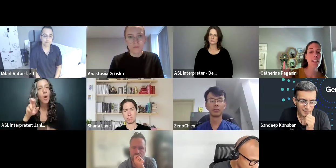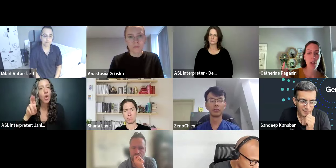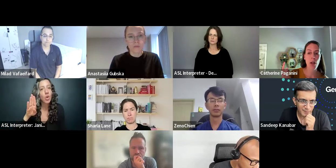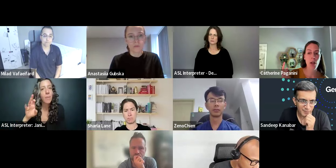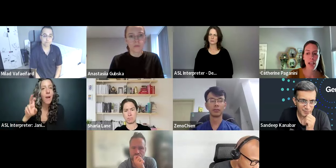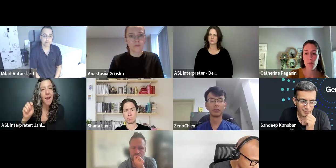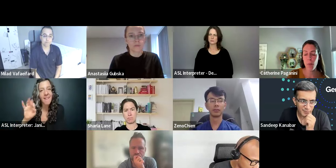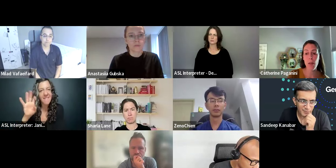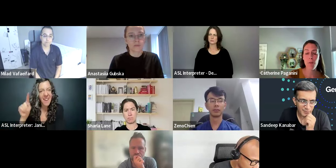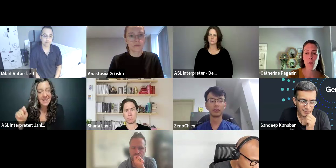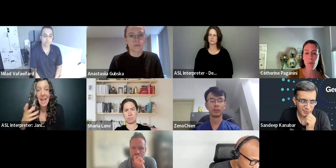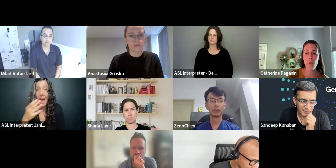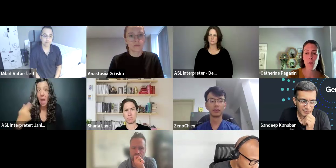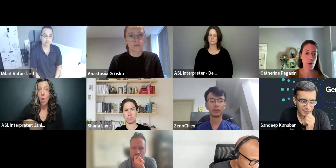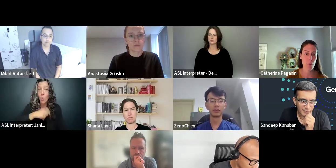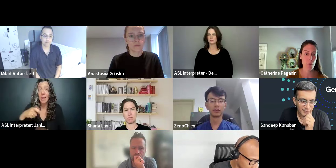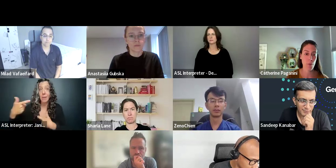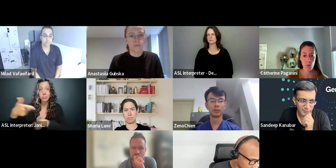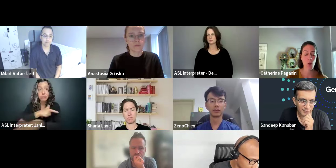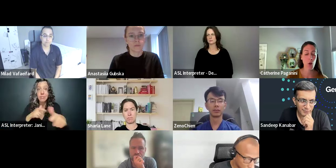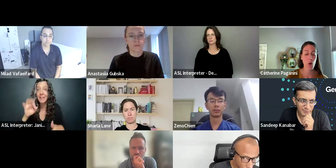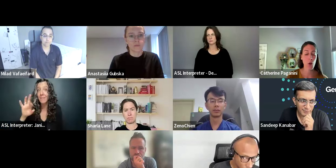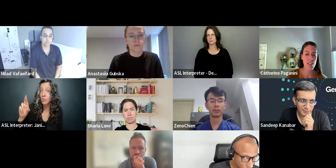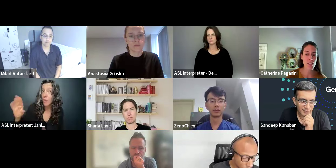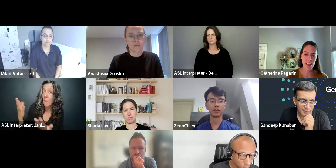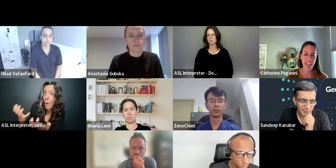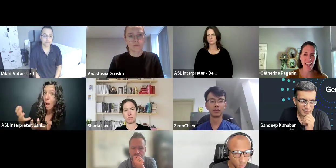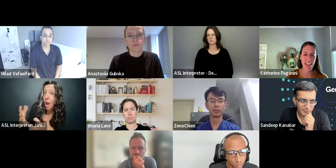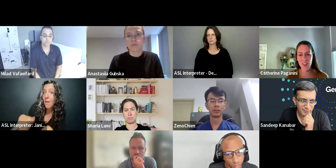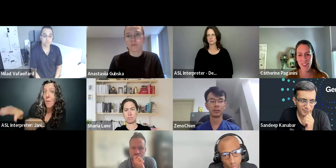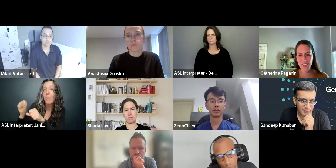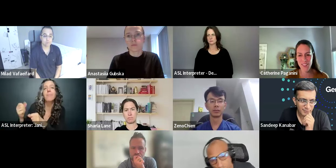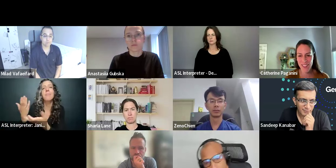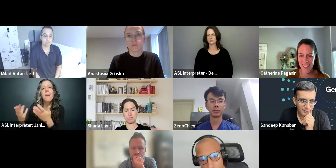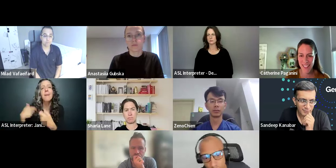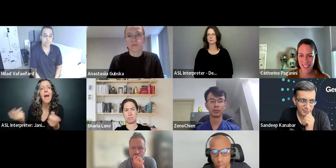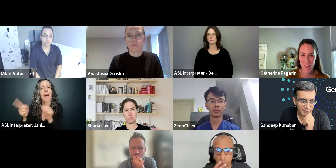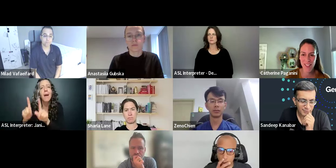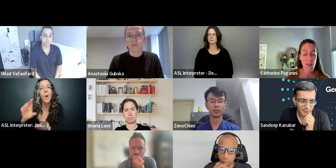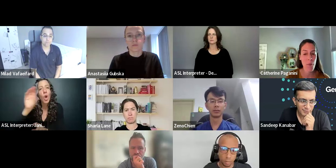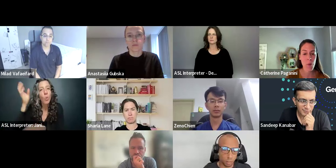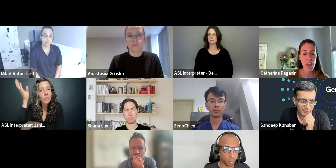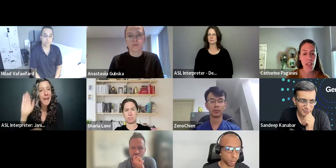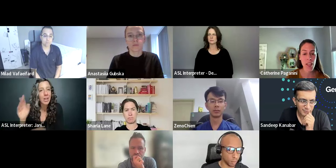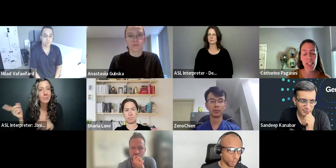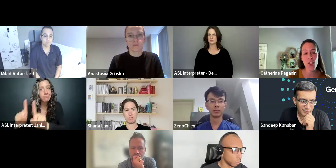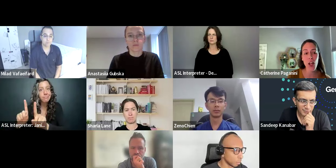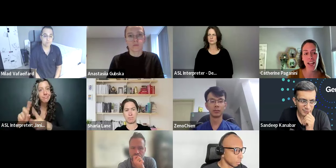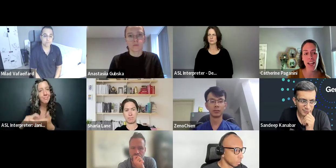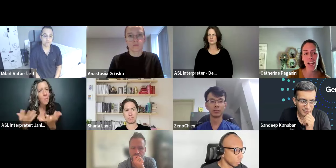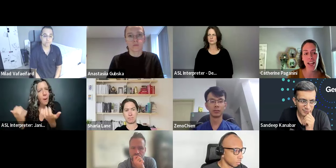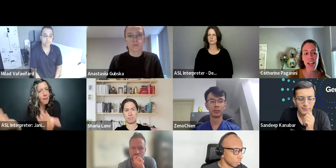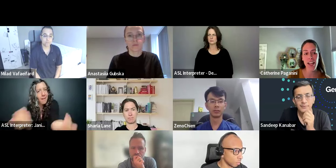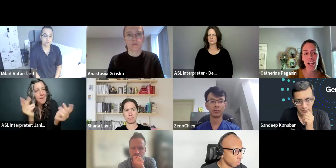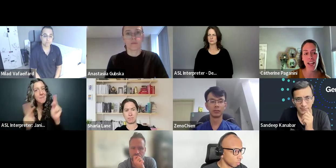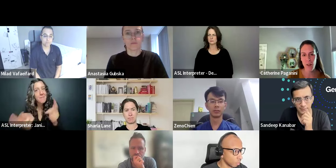let's tag team, right? Like, if Rob is up for that, like, Rob can co-present, because then we get like more people in the speaking. So we can always,